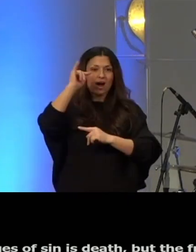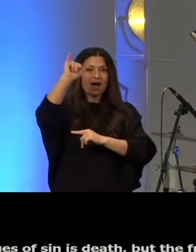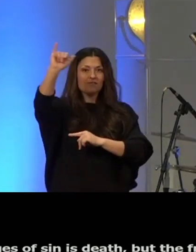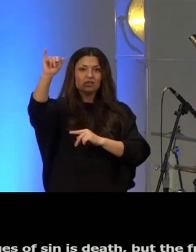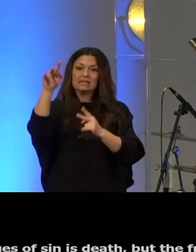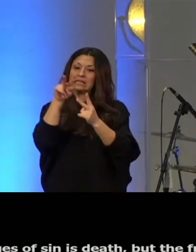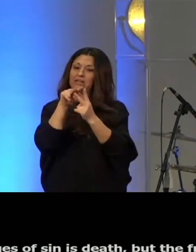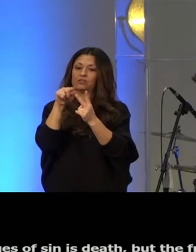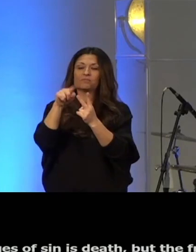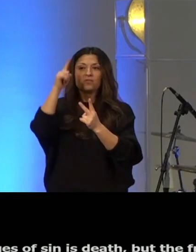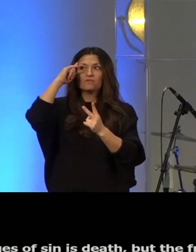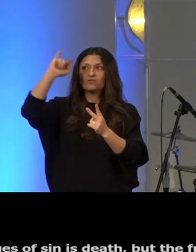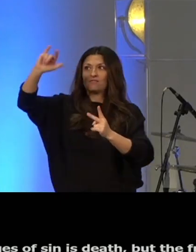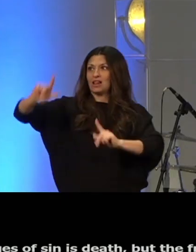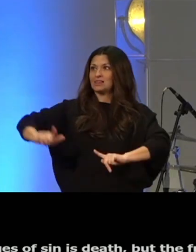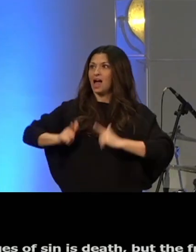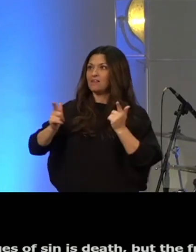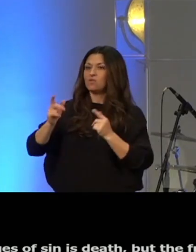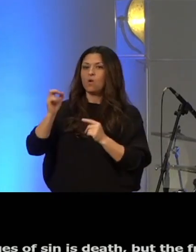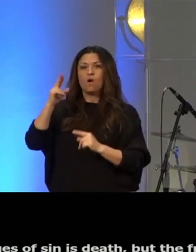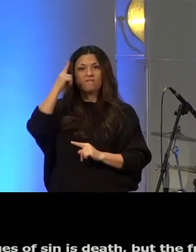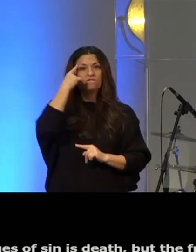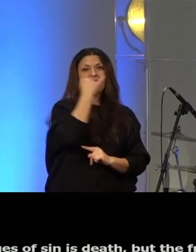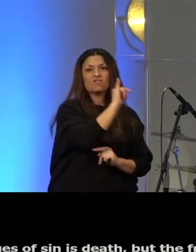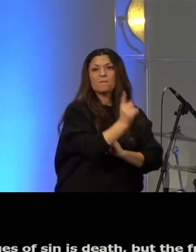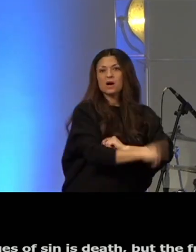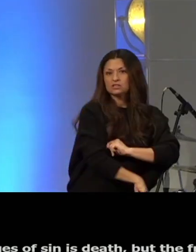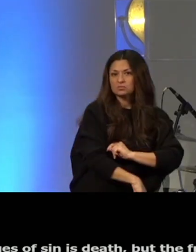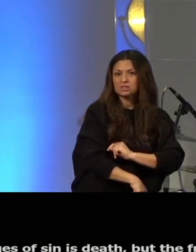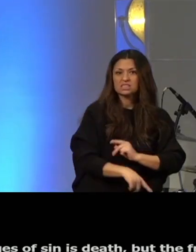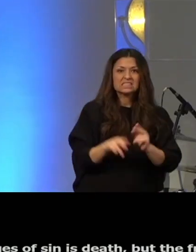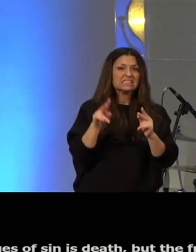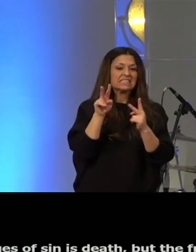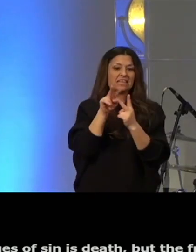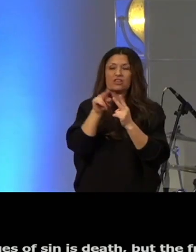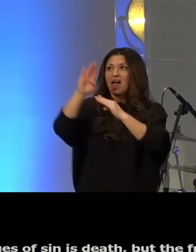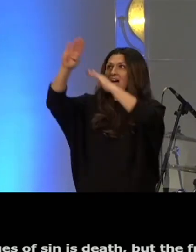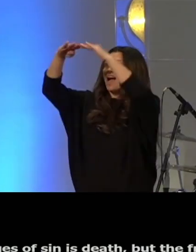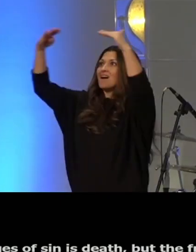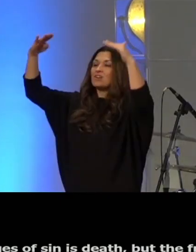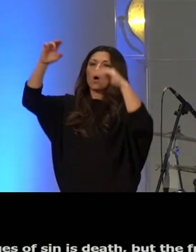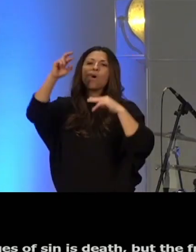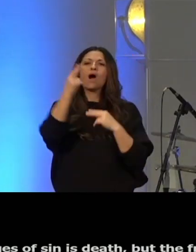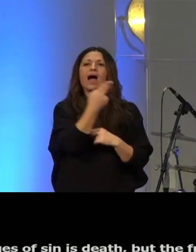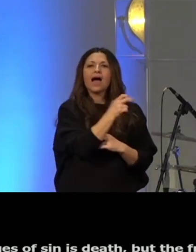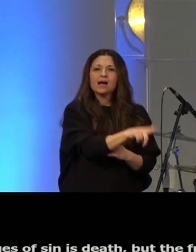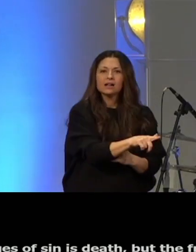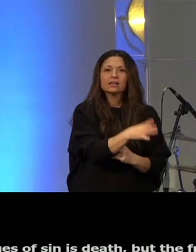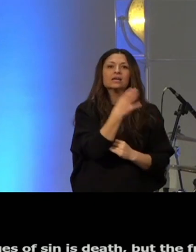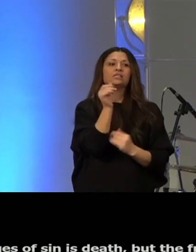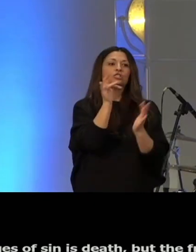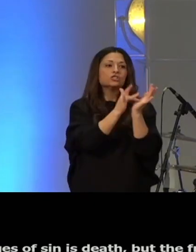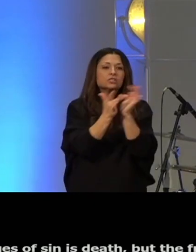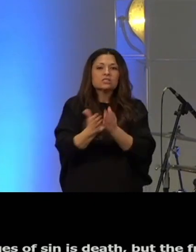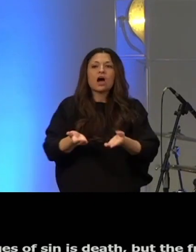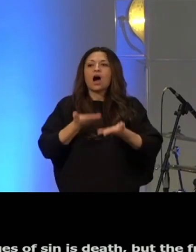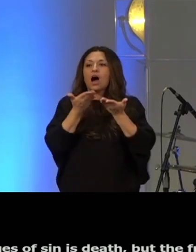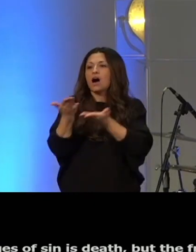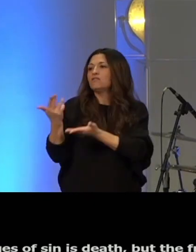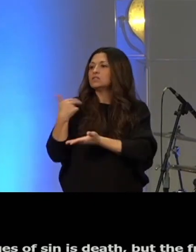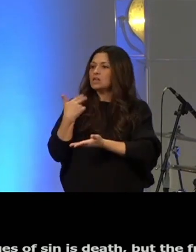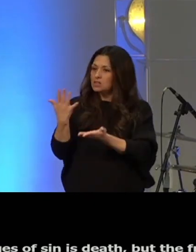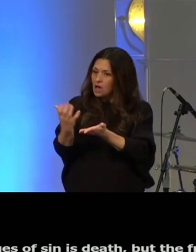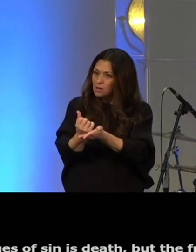life or it's going to be eternal punishment. It's either going to be heaven or hell. And Jesus offers us the opportunity to